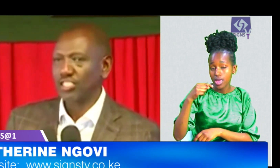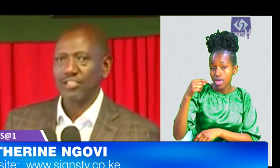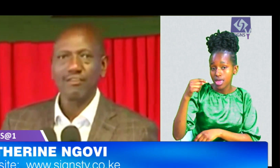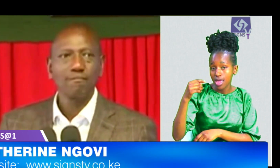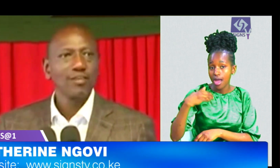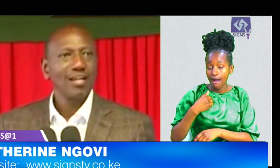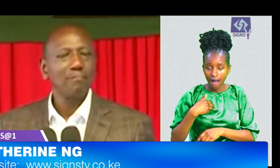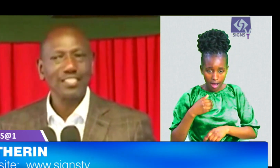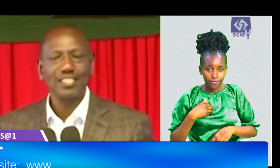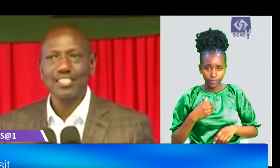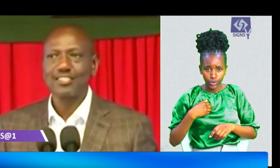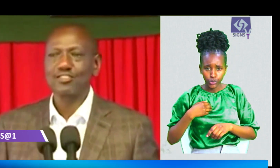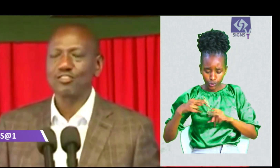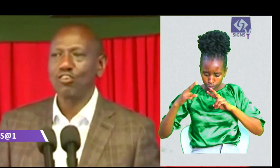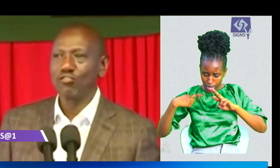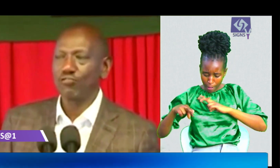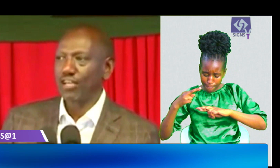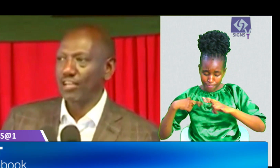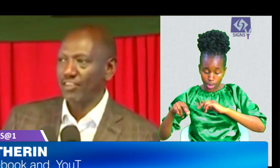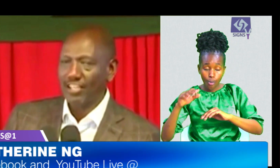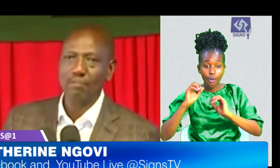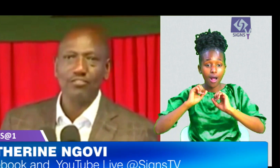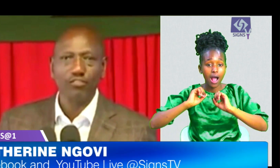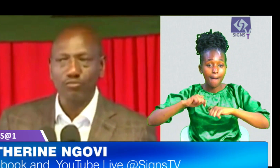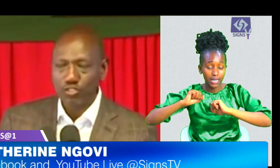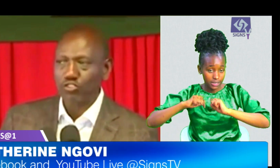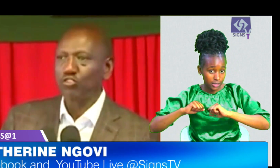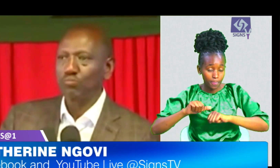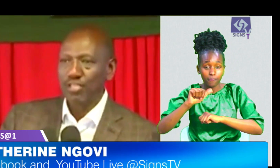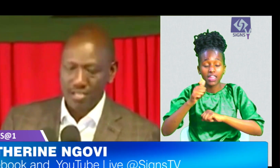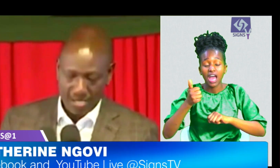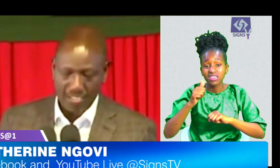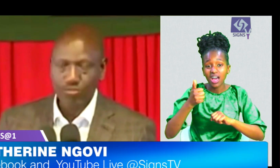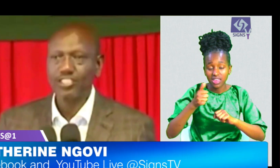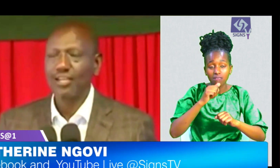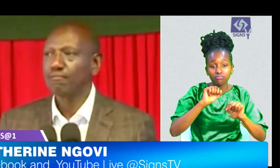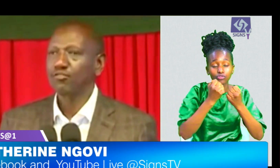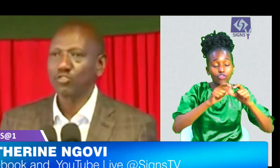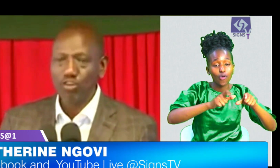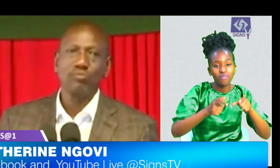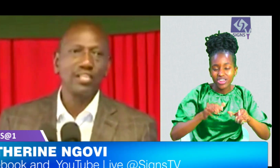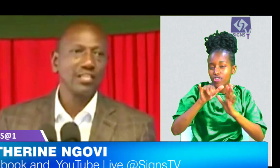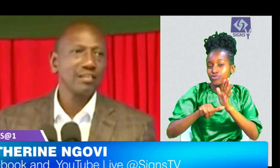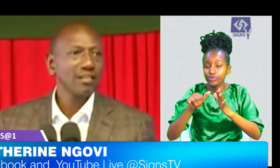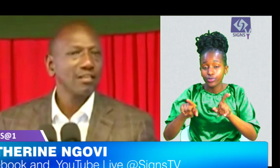that we can reduce the content that is negative and leverage on